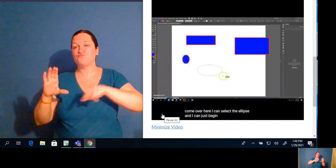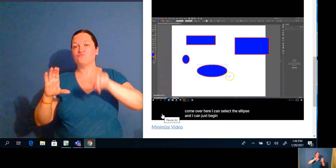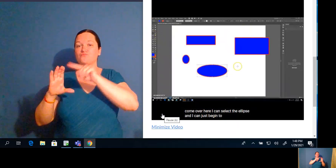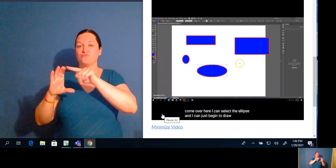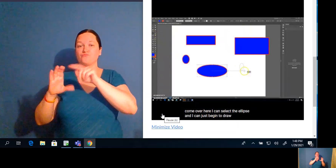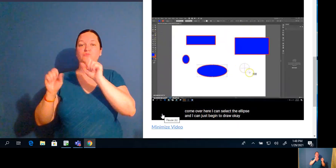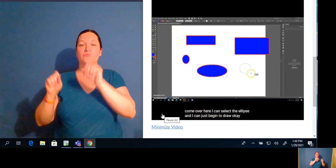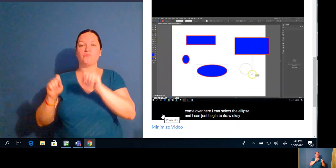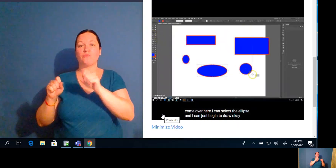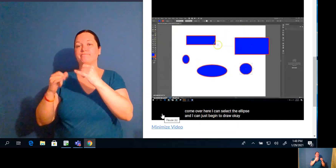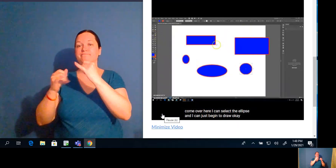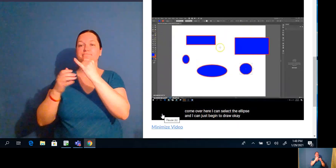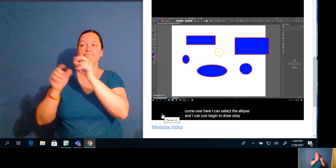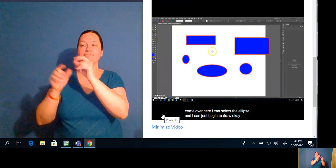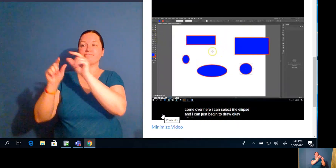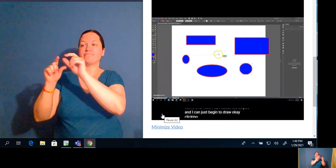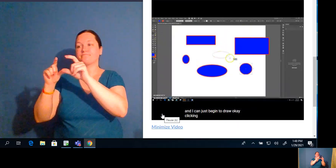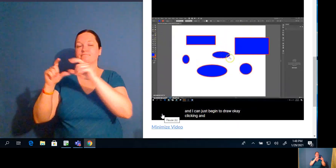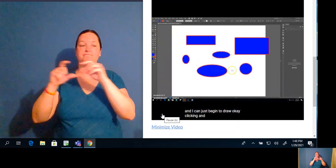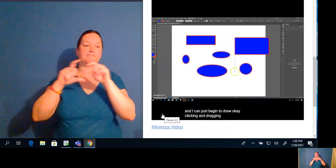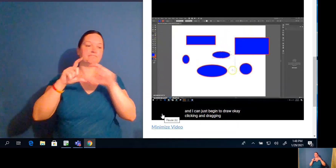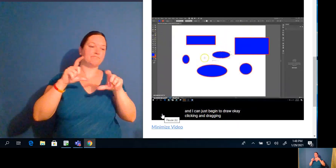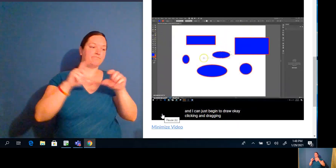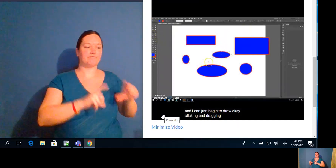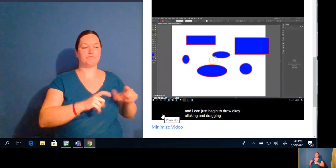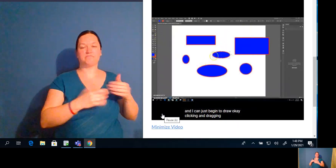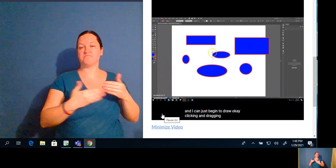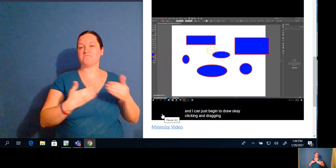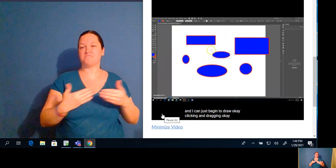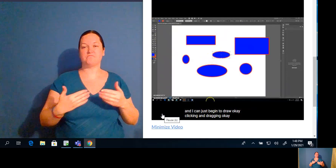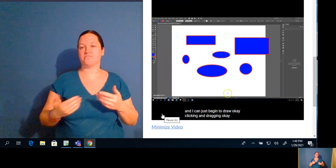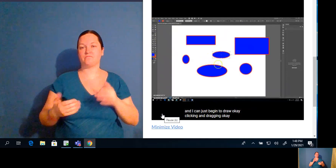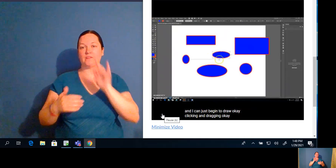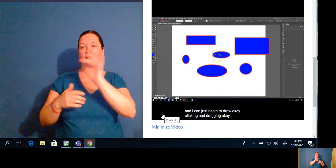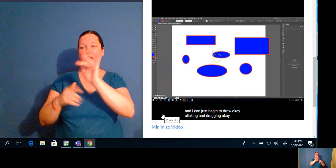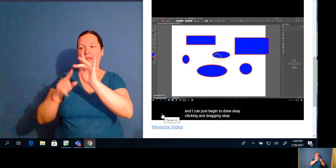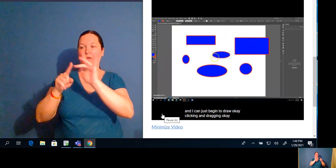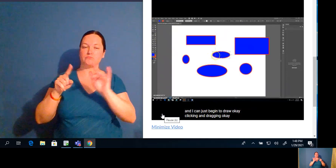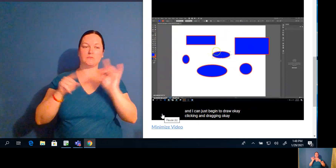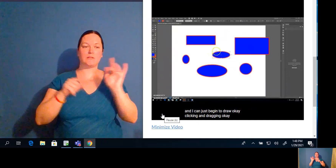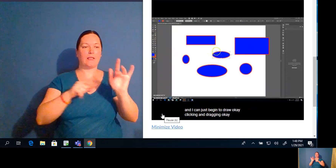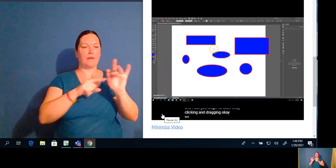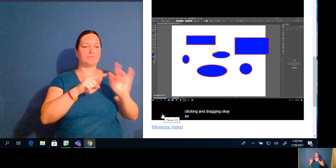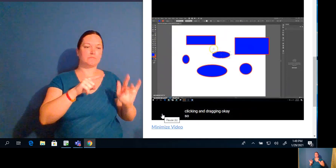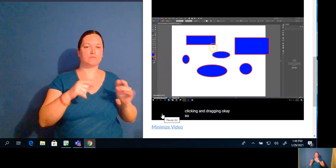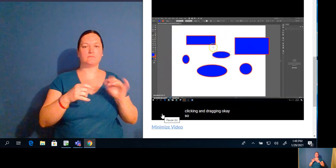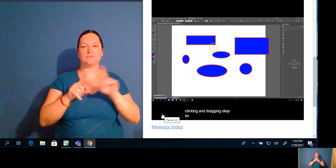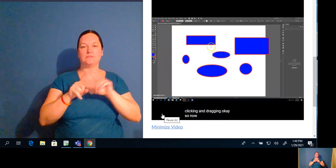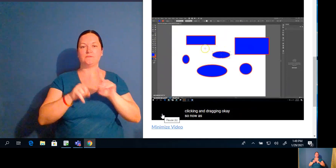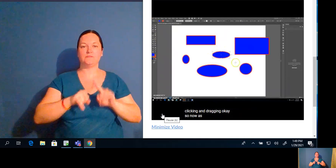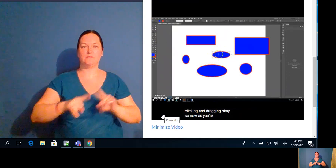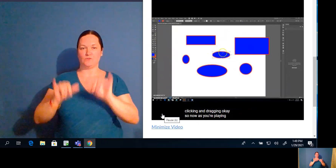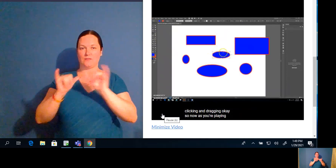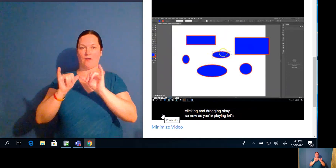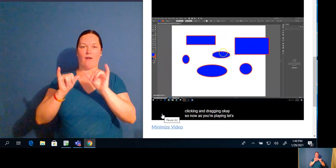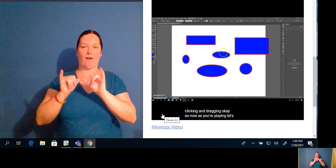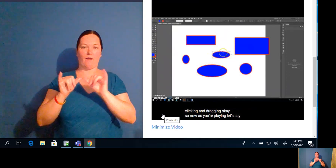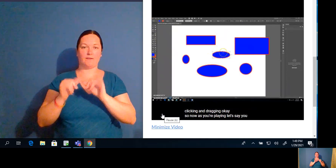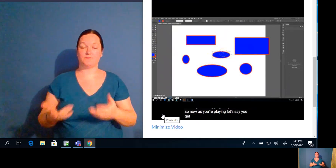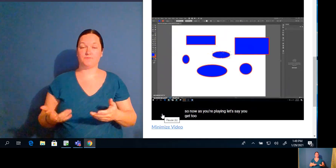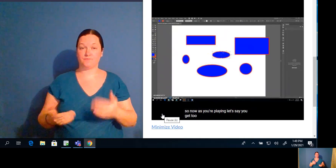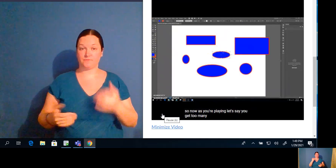I can just begin to draw. Okay, clicking and dragging. Okay. So now as